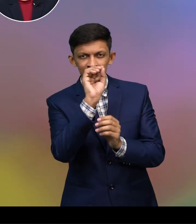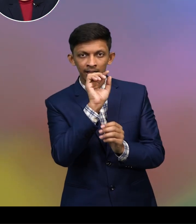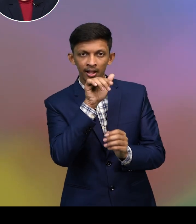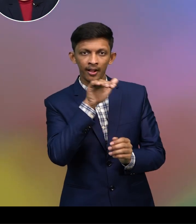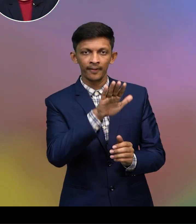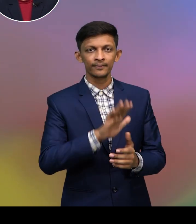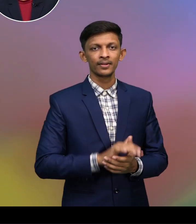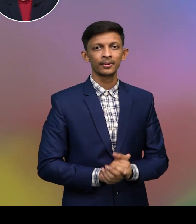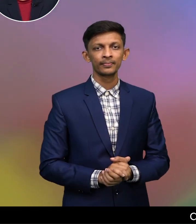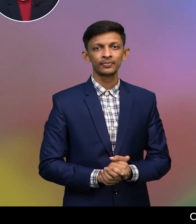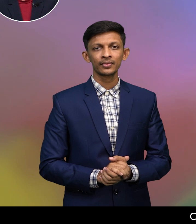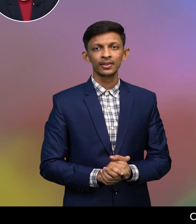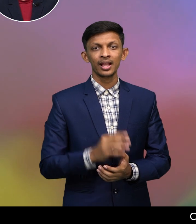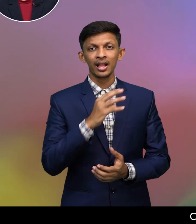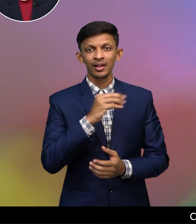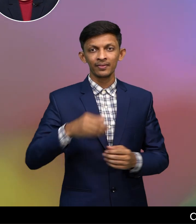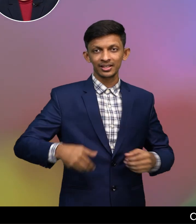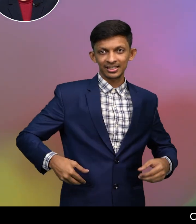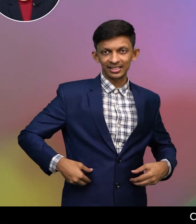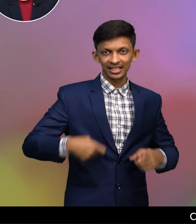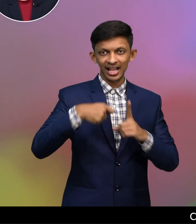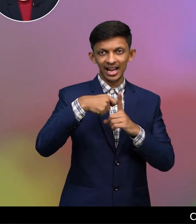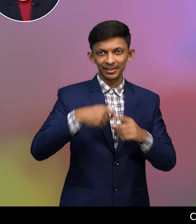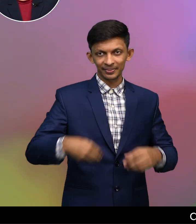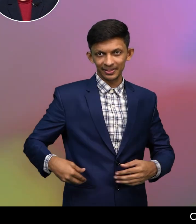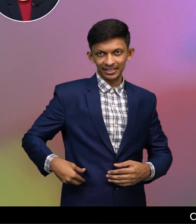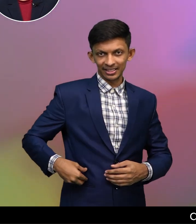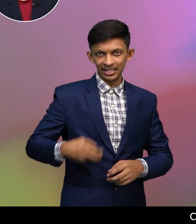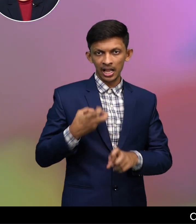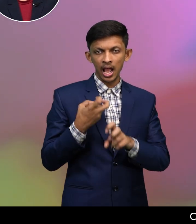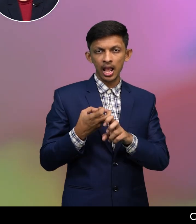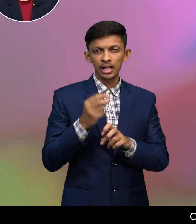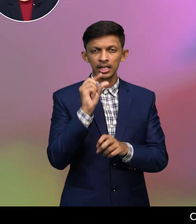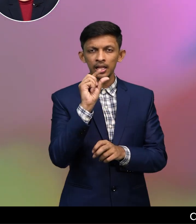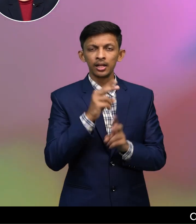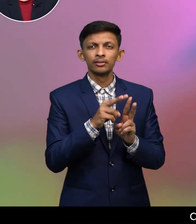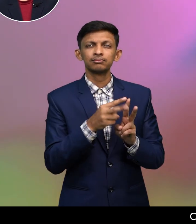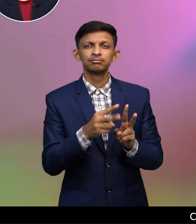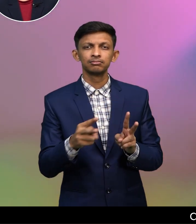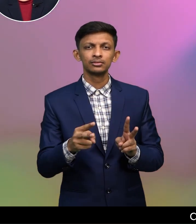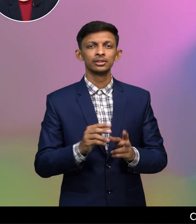substances like urea, uric acid,